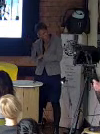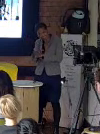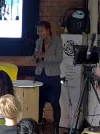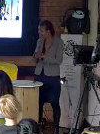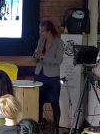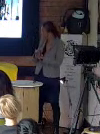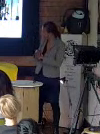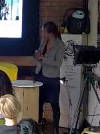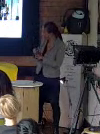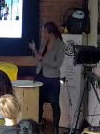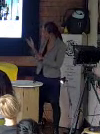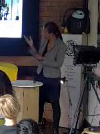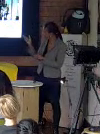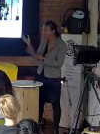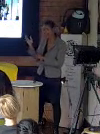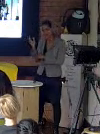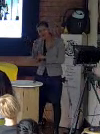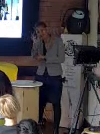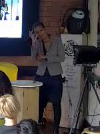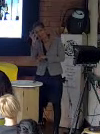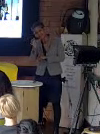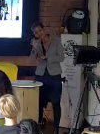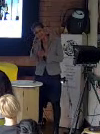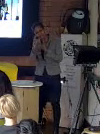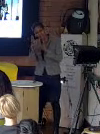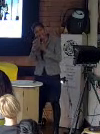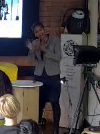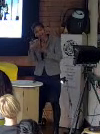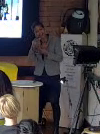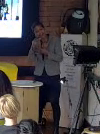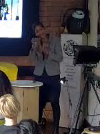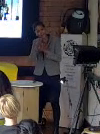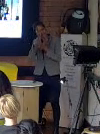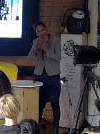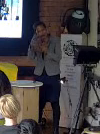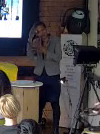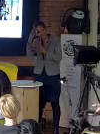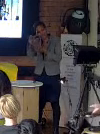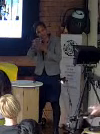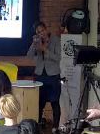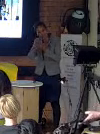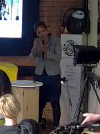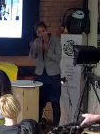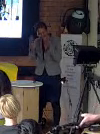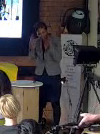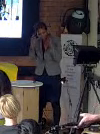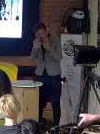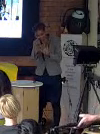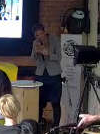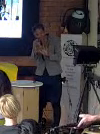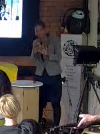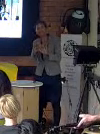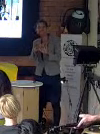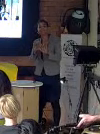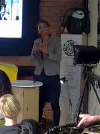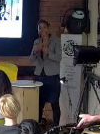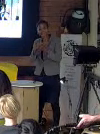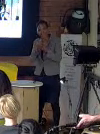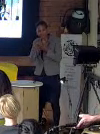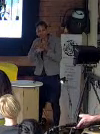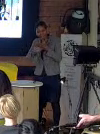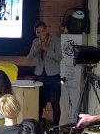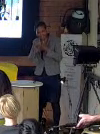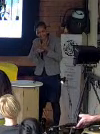So, do you mean, I just want to make sure I understand well, try to have more constraint in